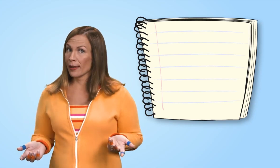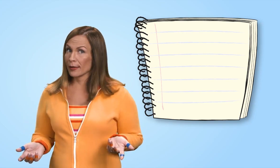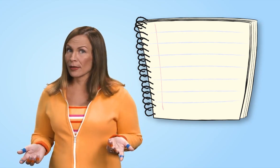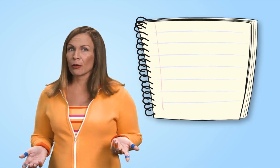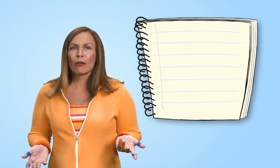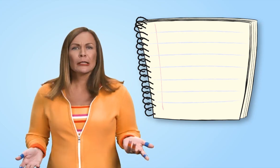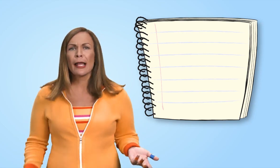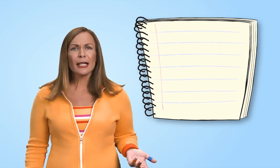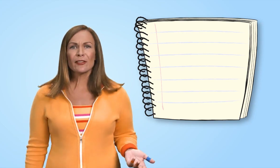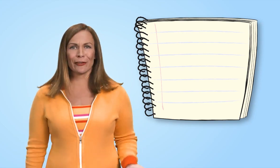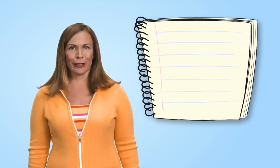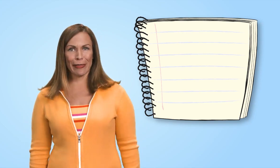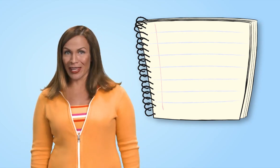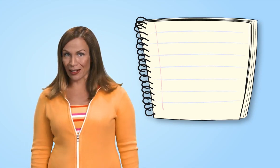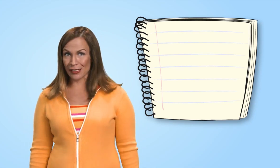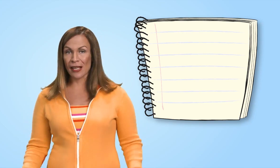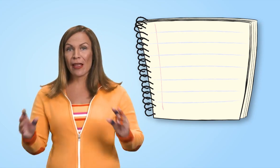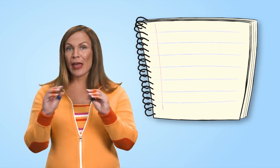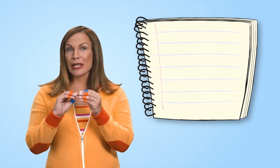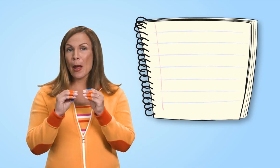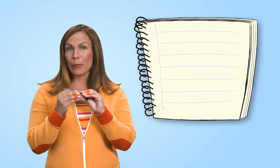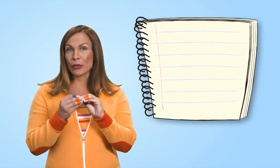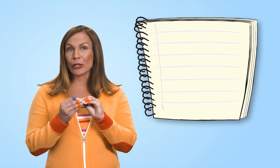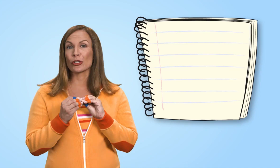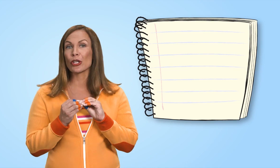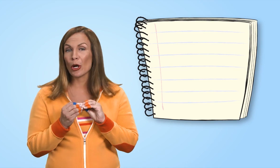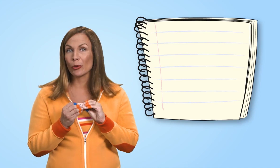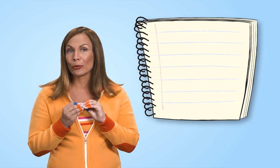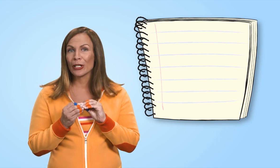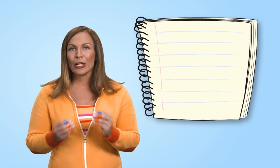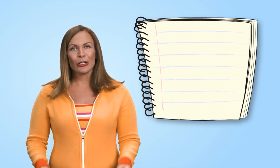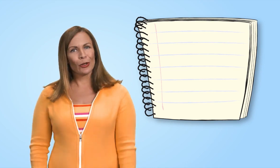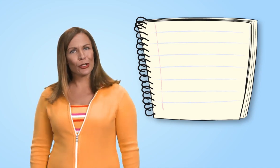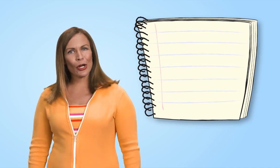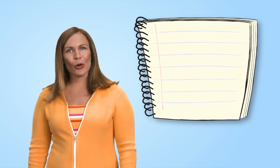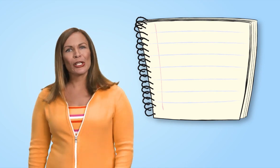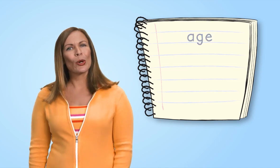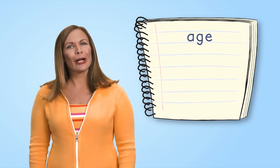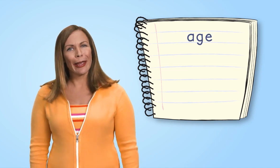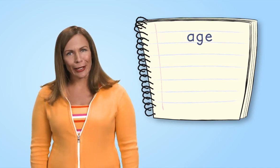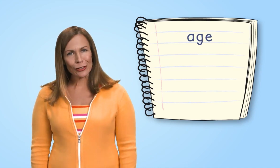And there are a lot of different things that numbers can show. You can show your age.